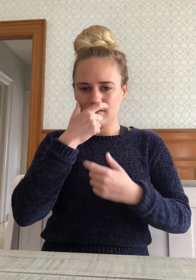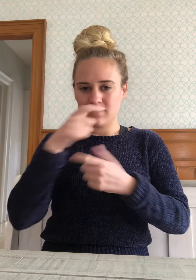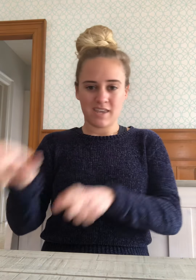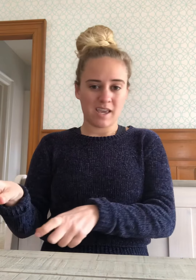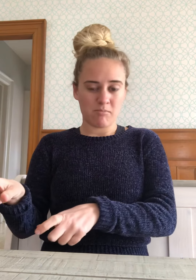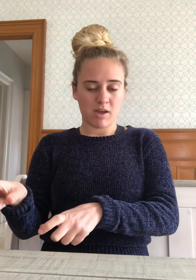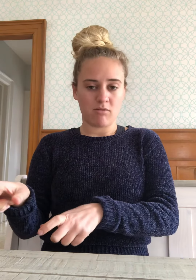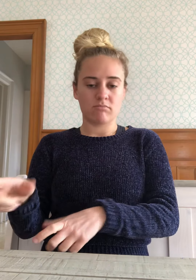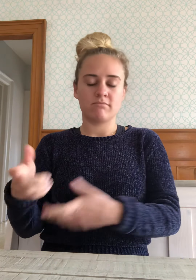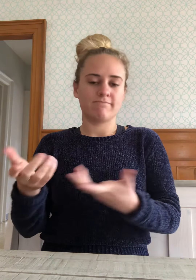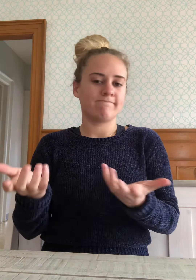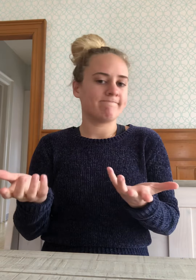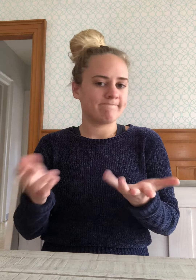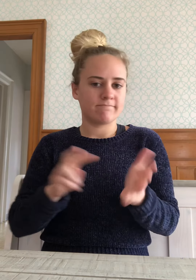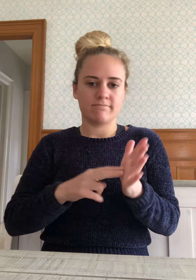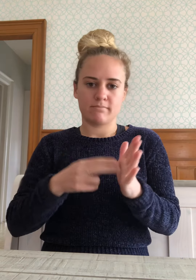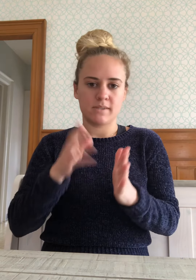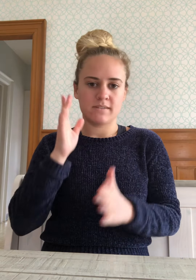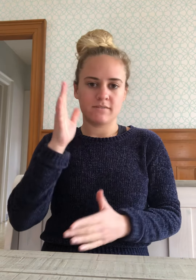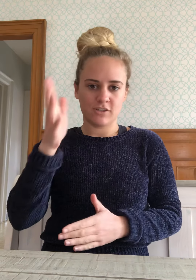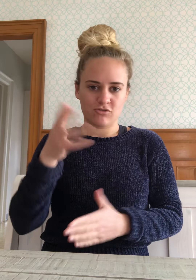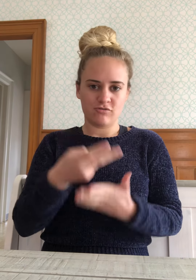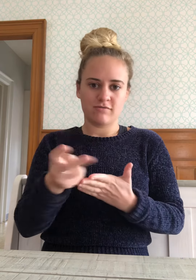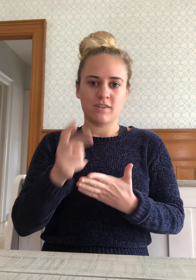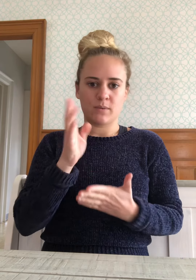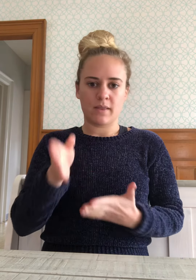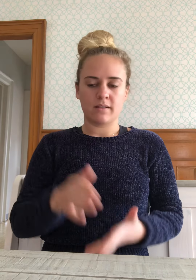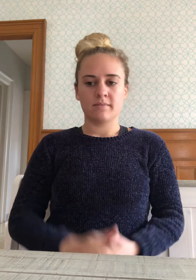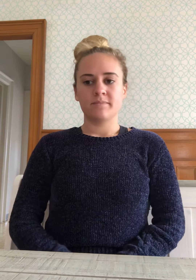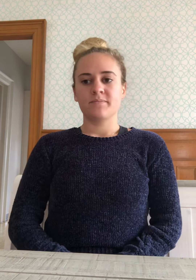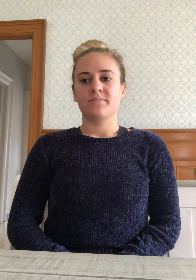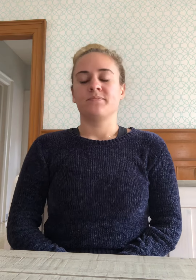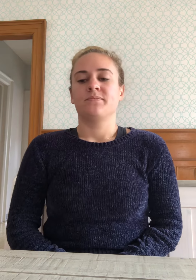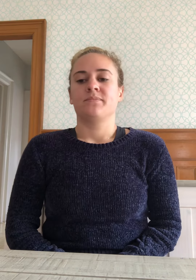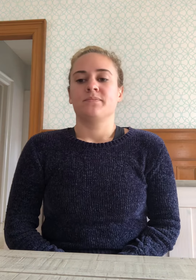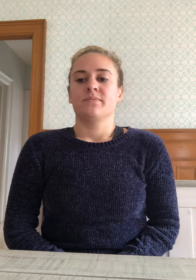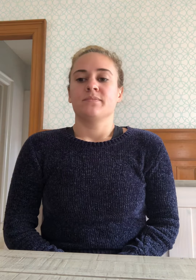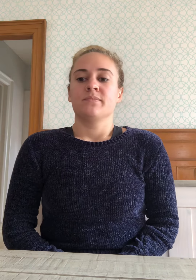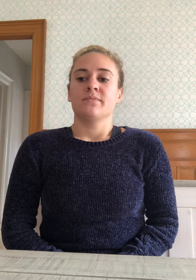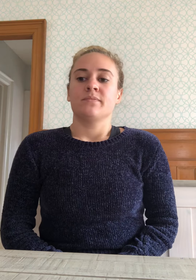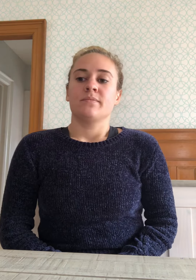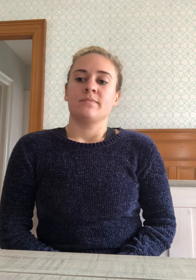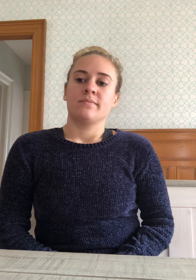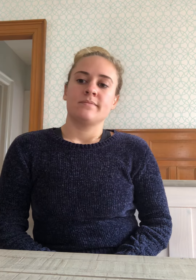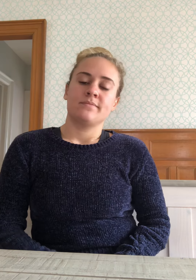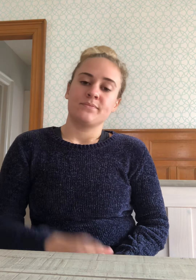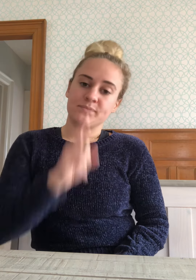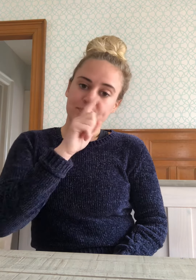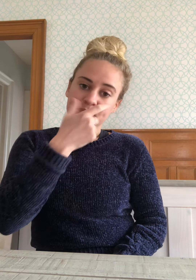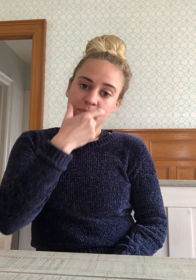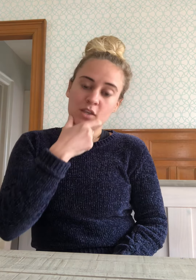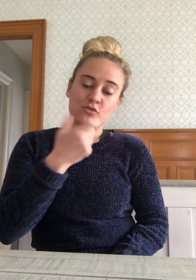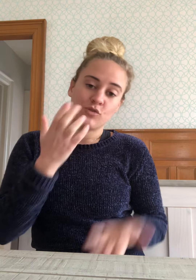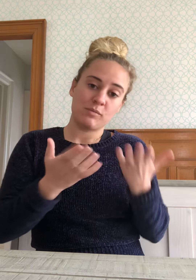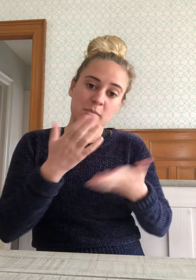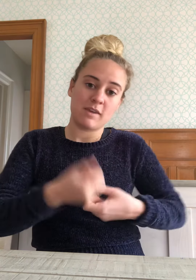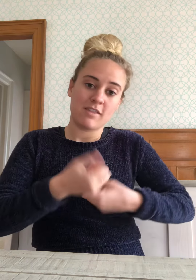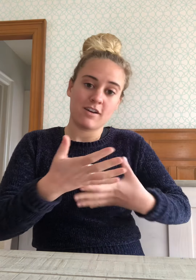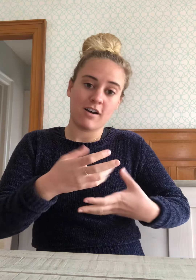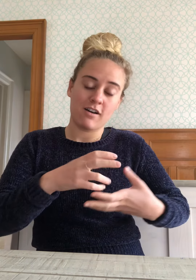stage for failure down the road. So, okay, denture may be the cause of the problem, but the patient response may also be part of the